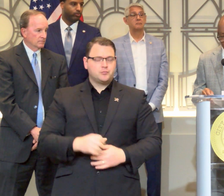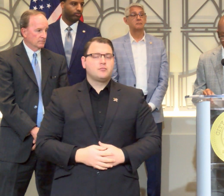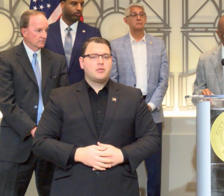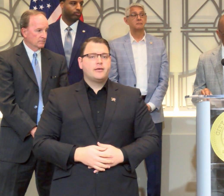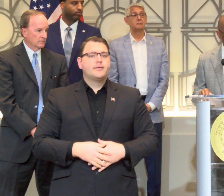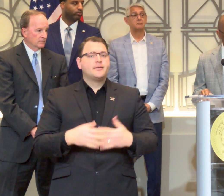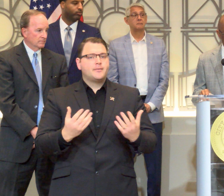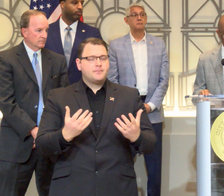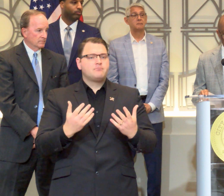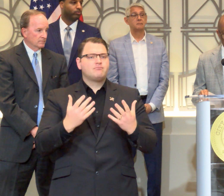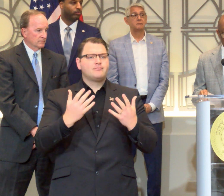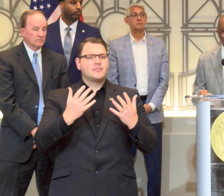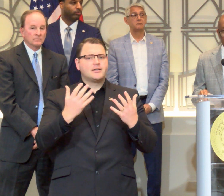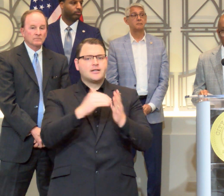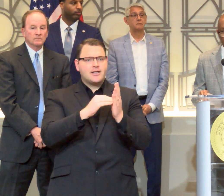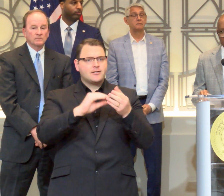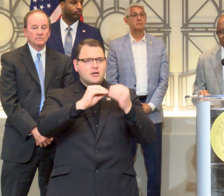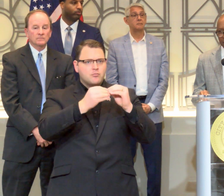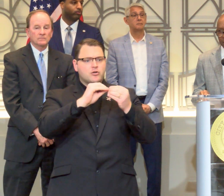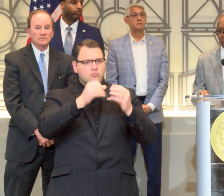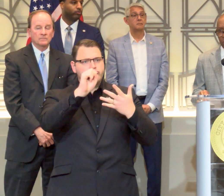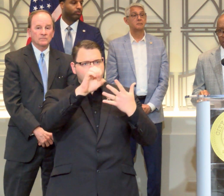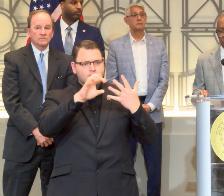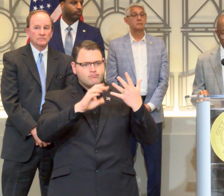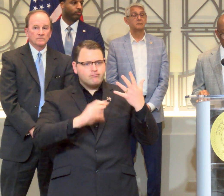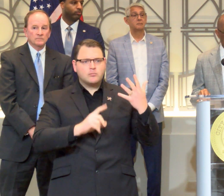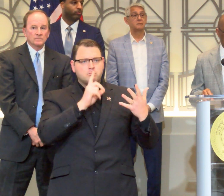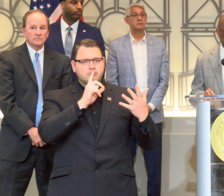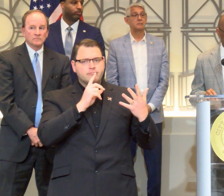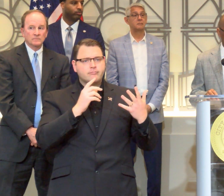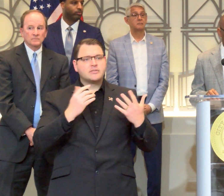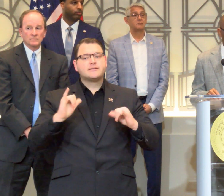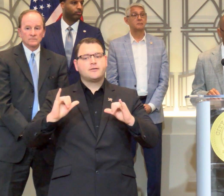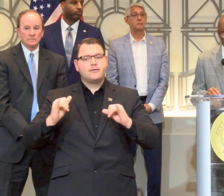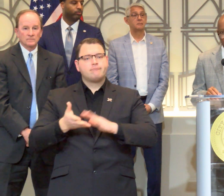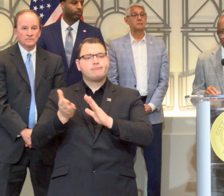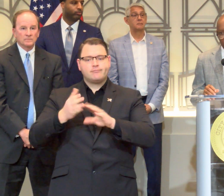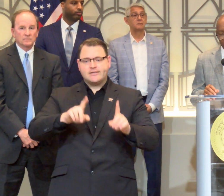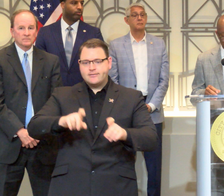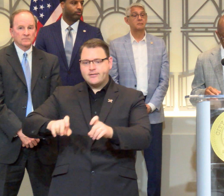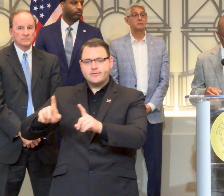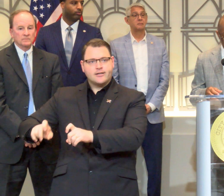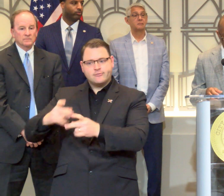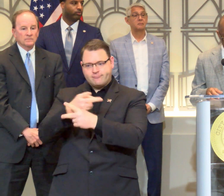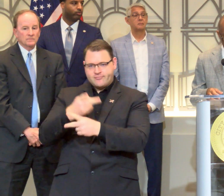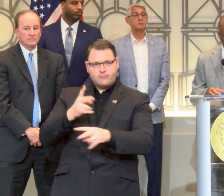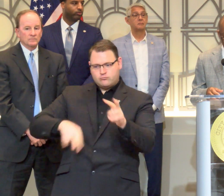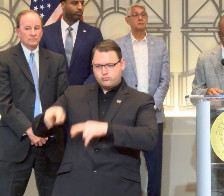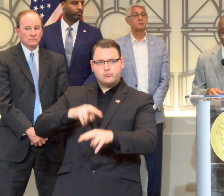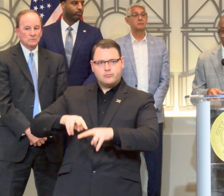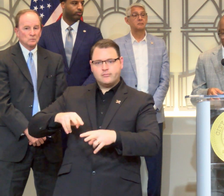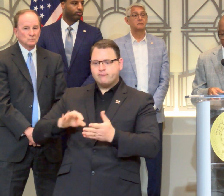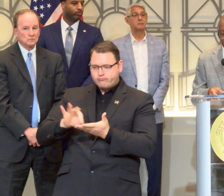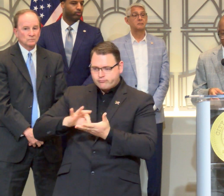of focus on the numbers, because as more testing takes place, we certainly are anticipating the number to rise. But that's